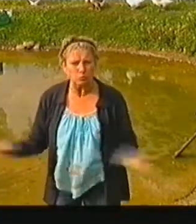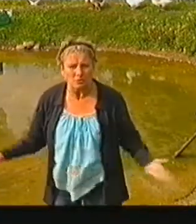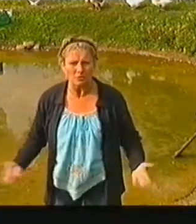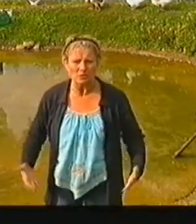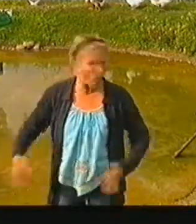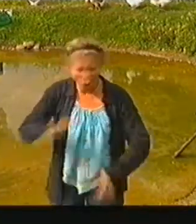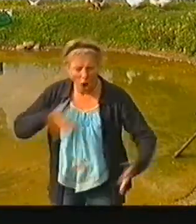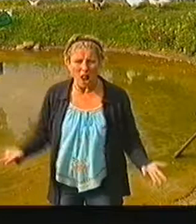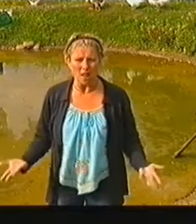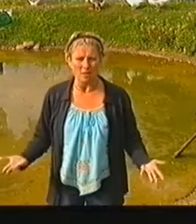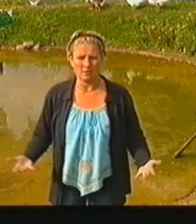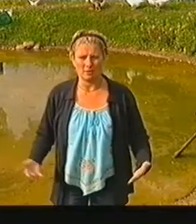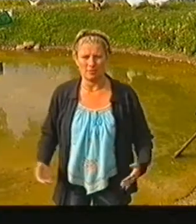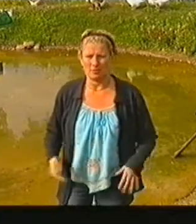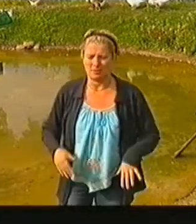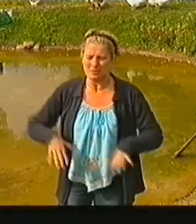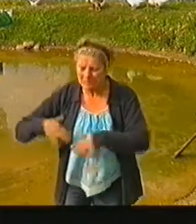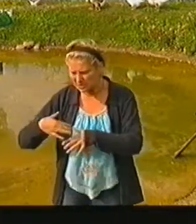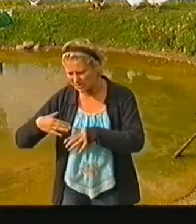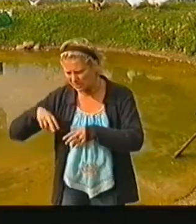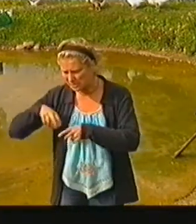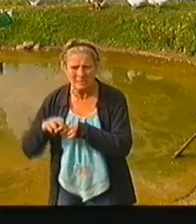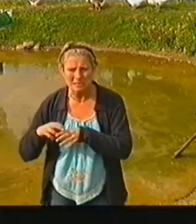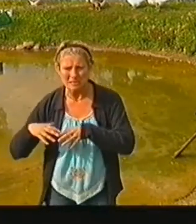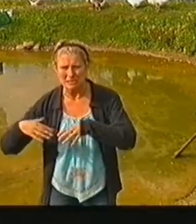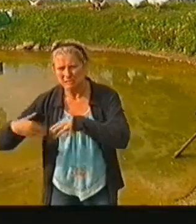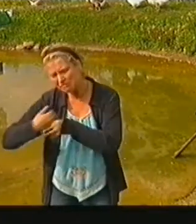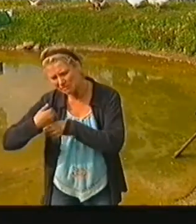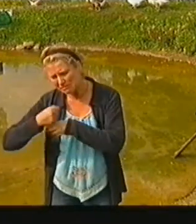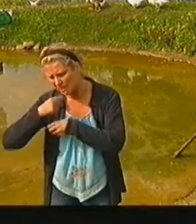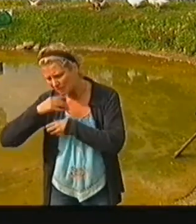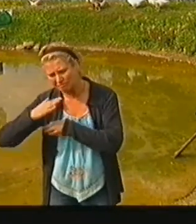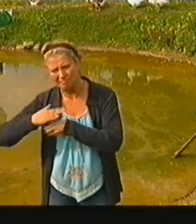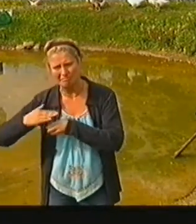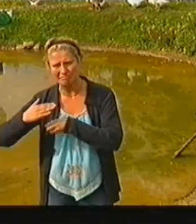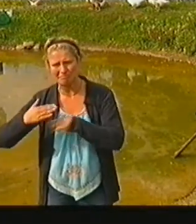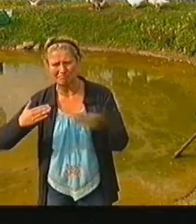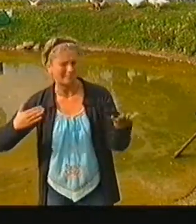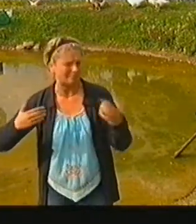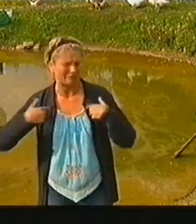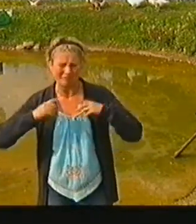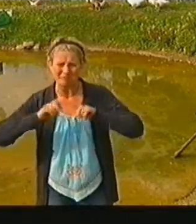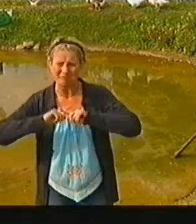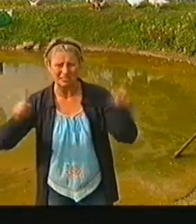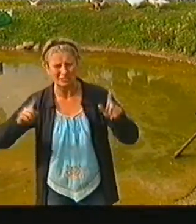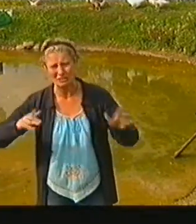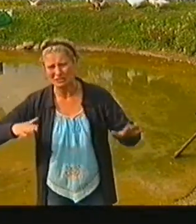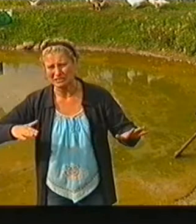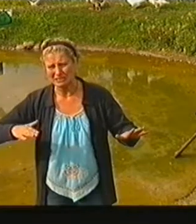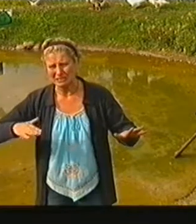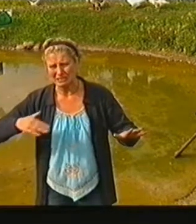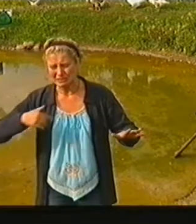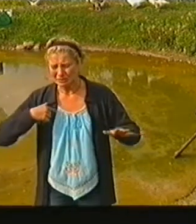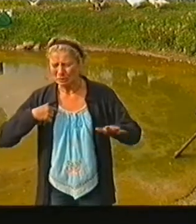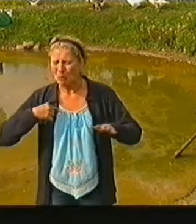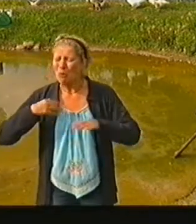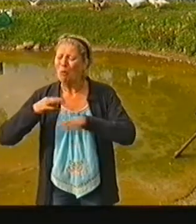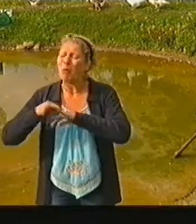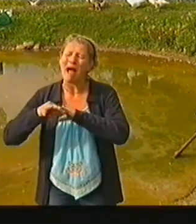you. Unfortunately, that means us as well. It means everyone on the hill." Badger sat down and put a paw round his small son. "We're done